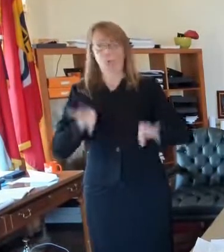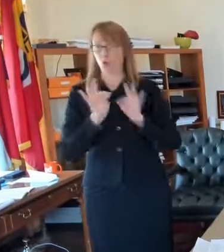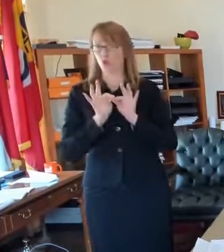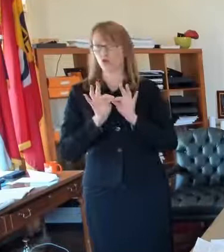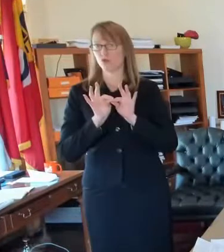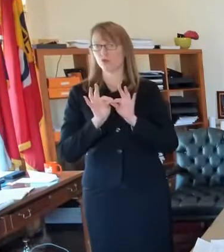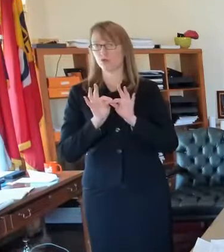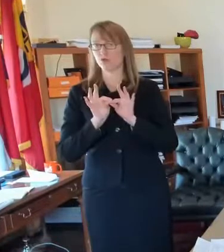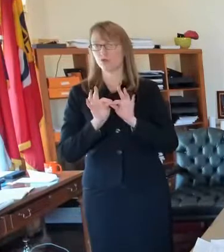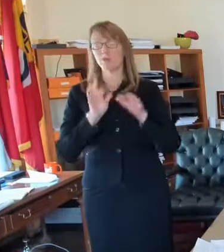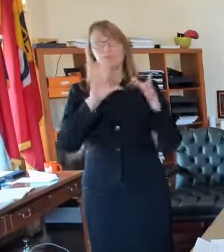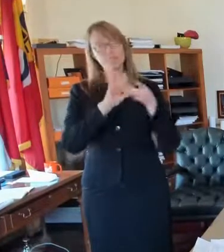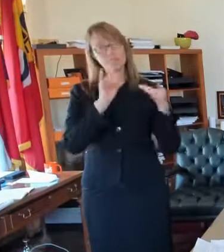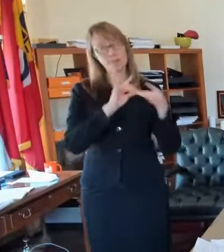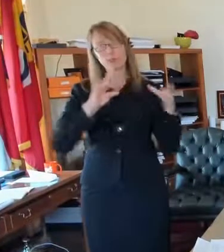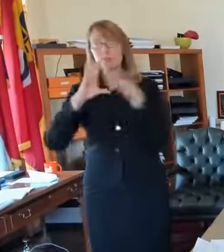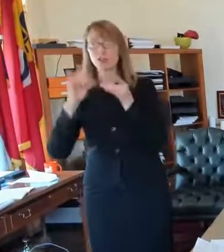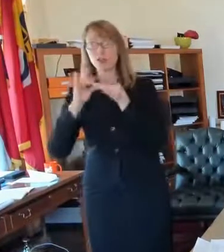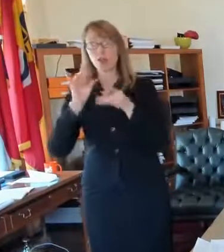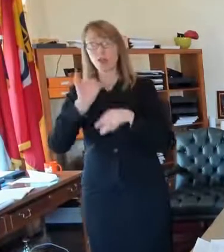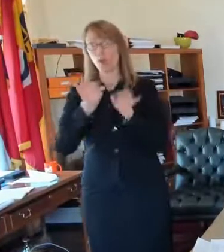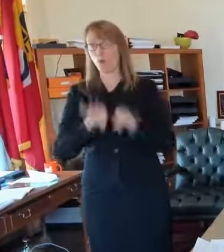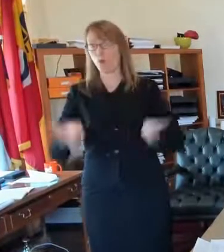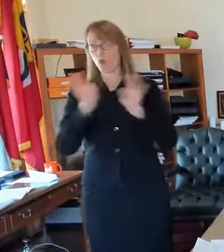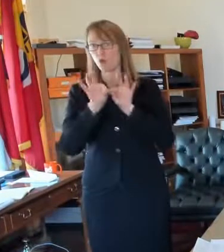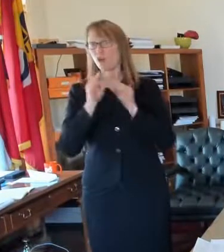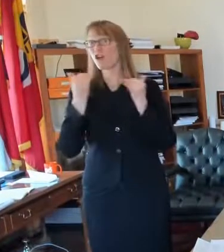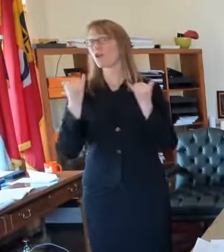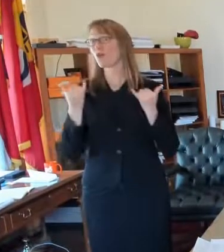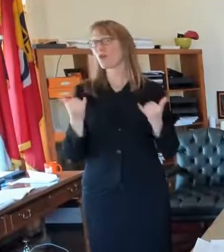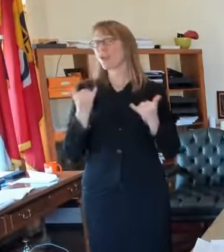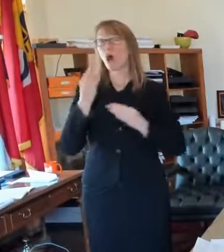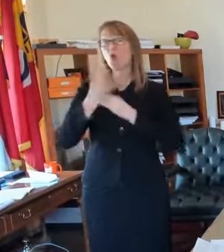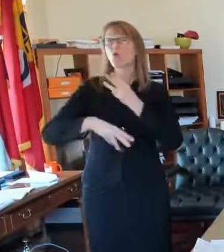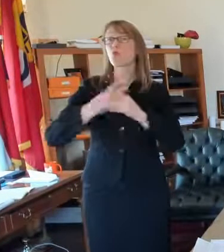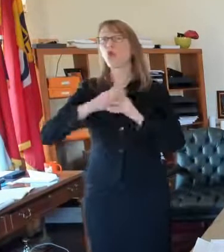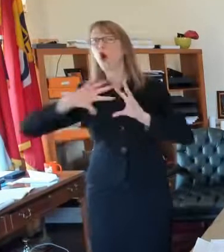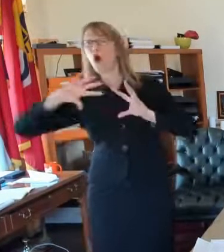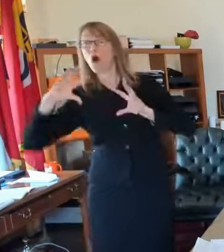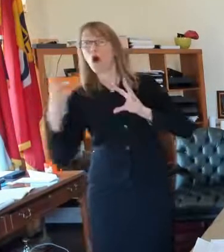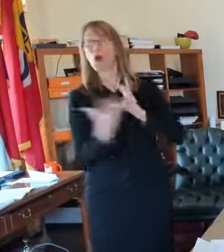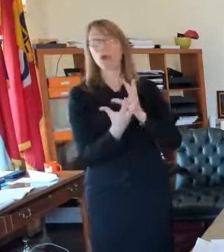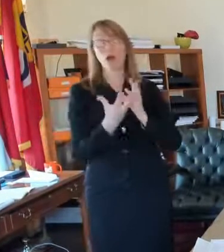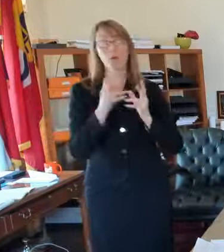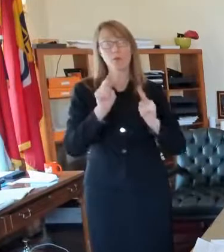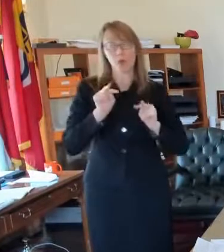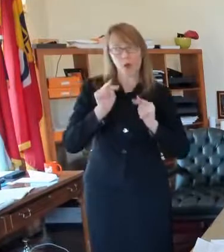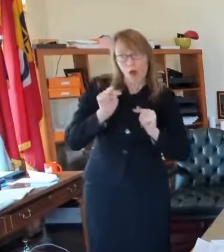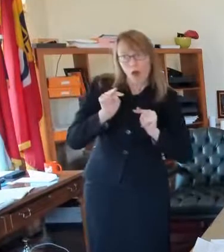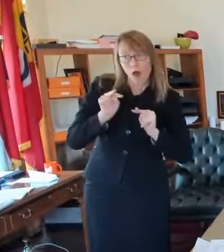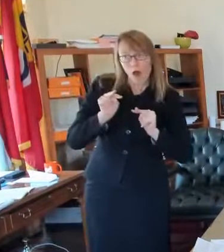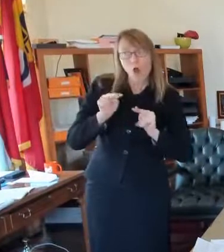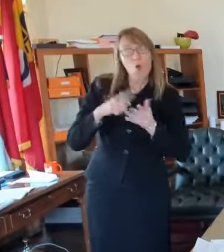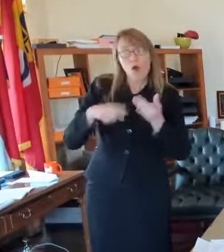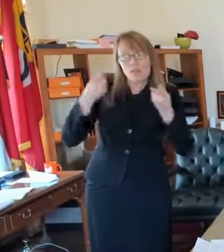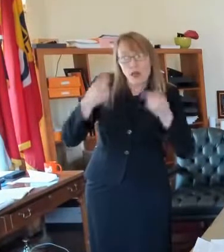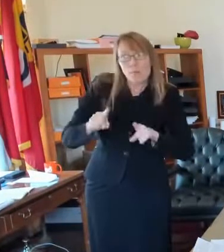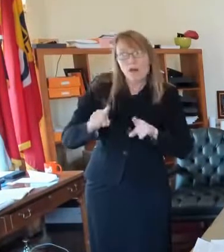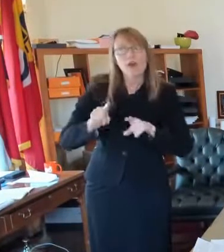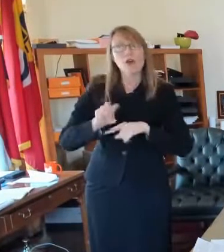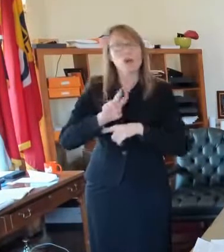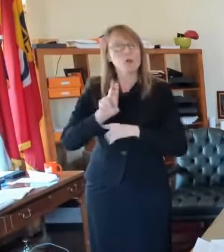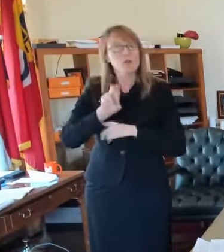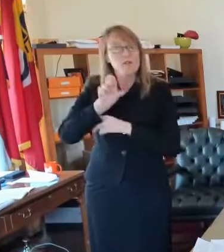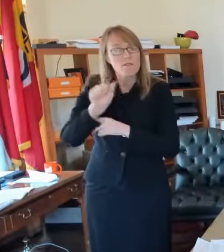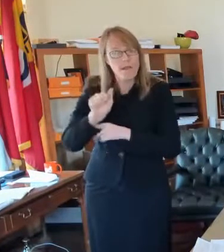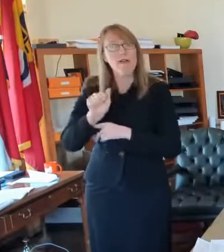situation where now we have the world watching and the world tuned in to this situation that has been unfolding for